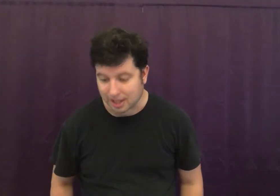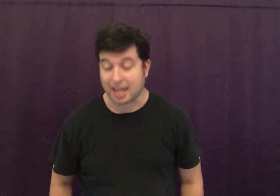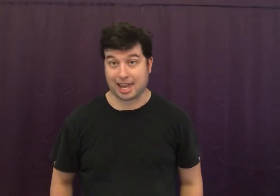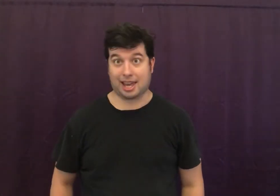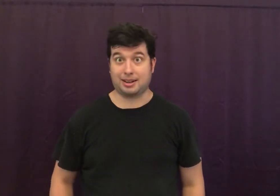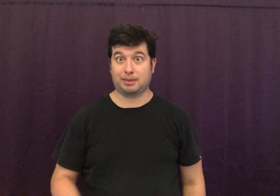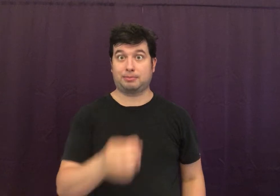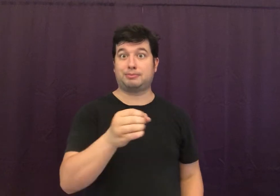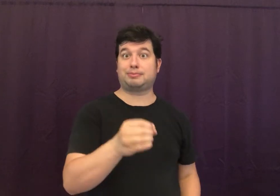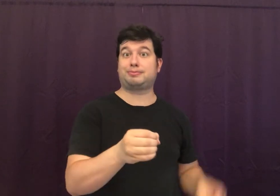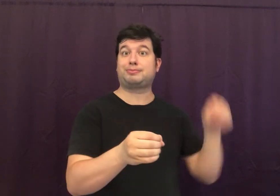In